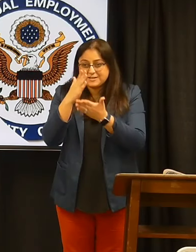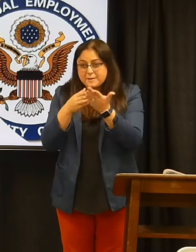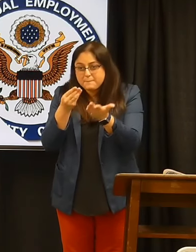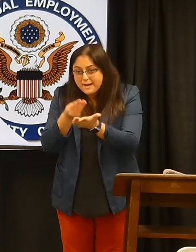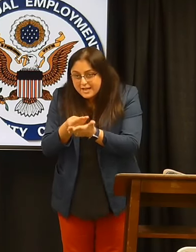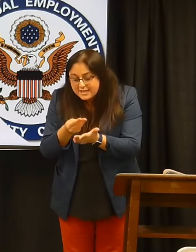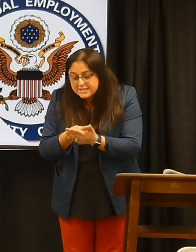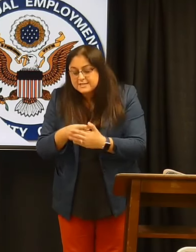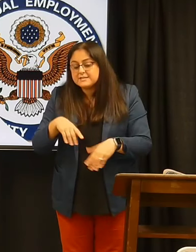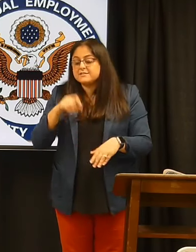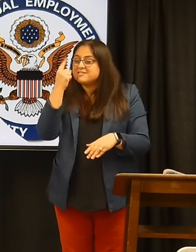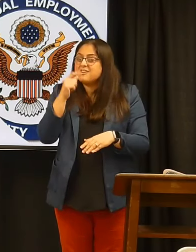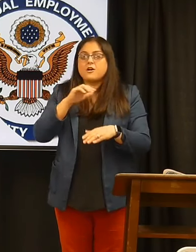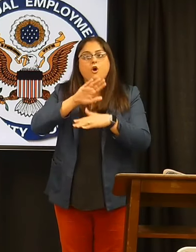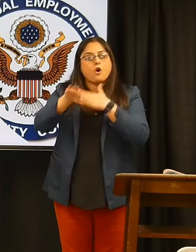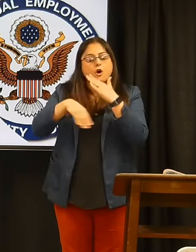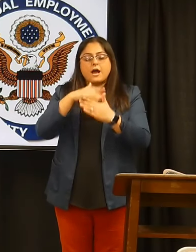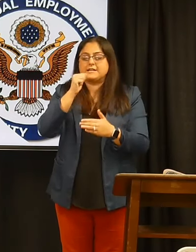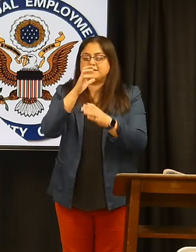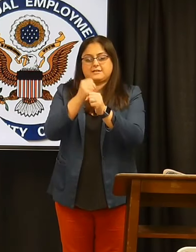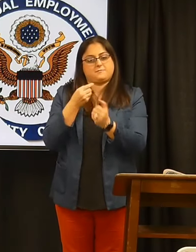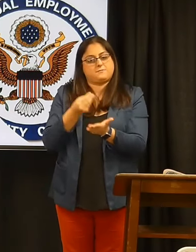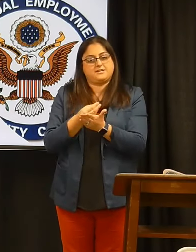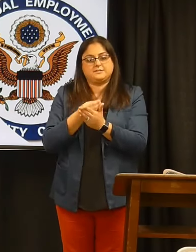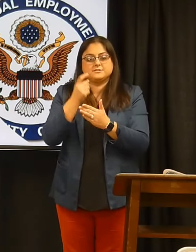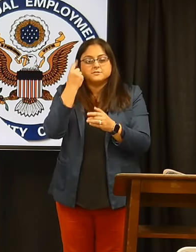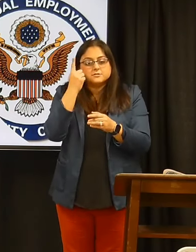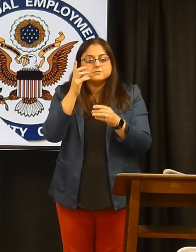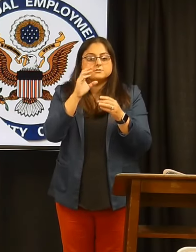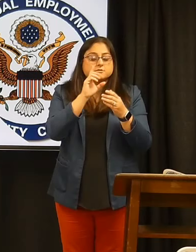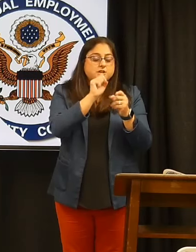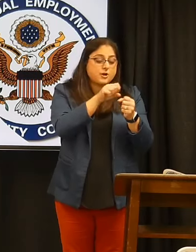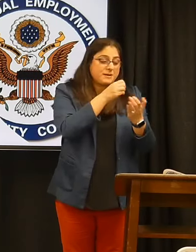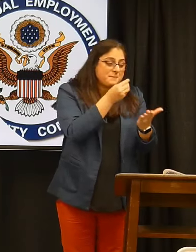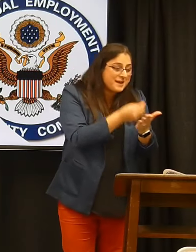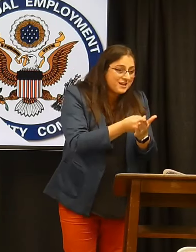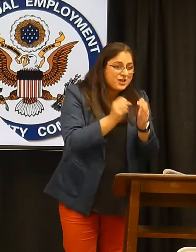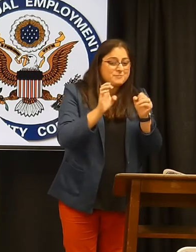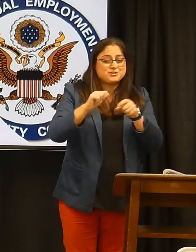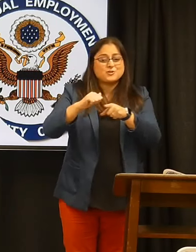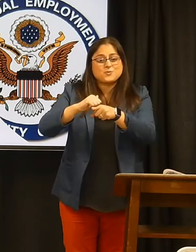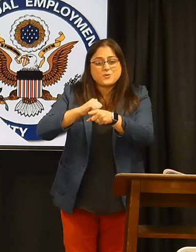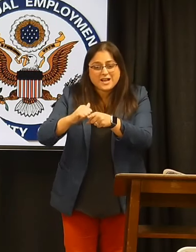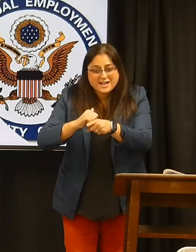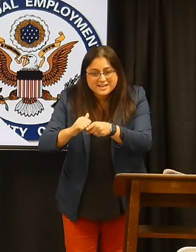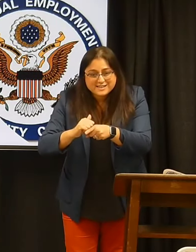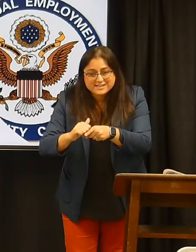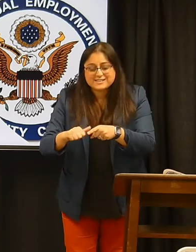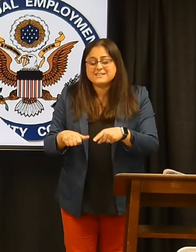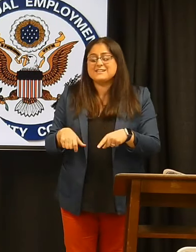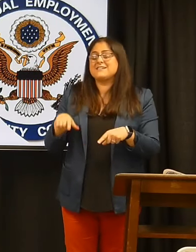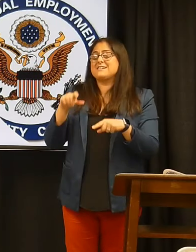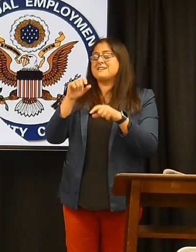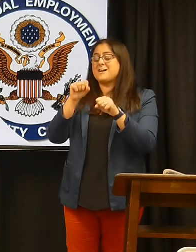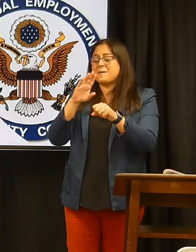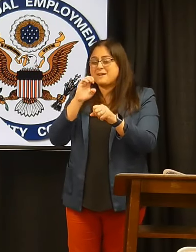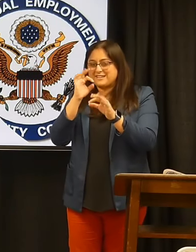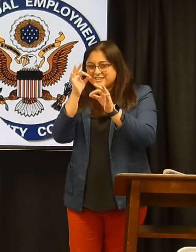like a settlement, which could be financial. Not everyone gets money. Could be money, could be training, could